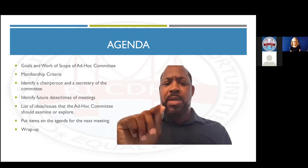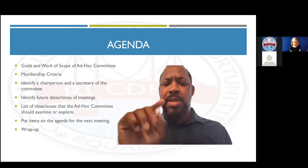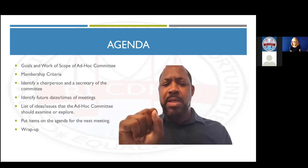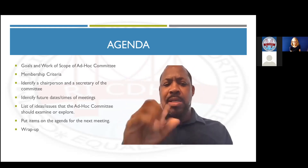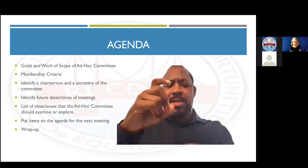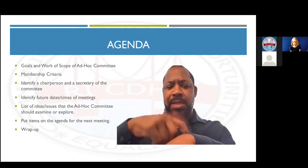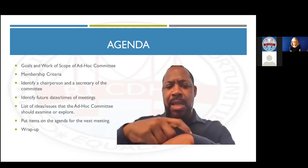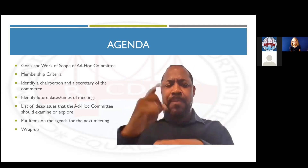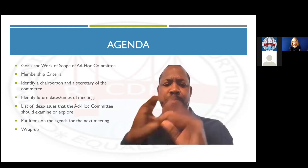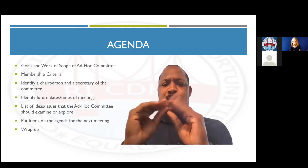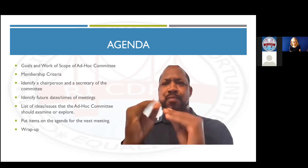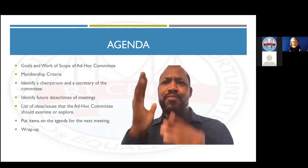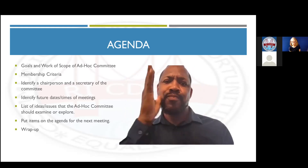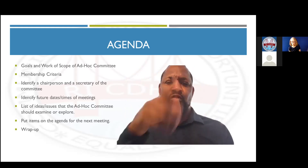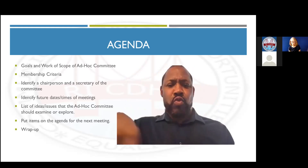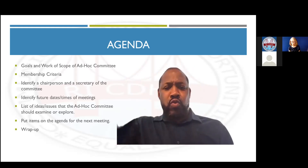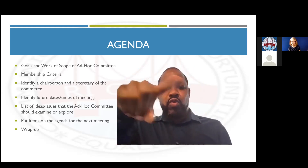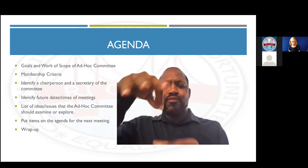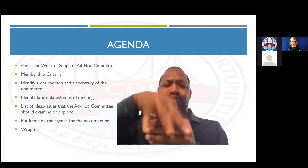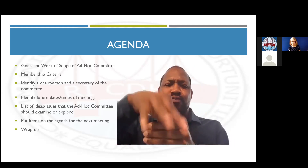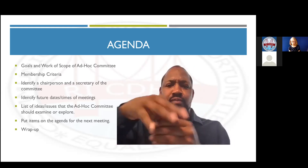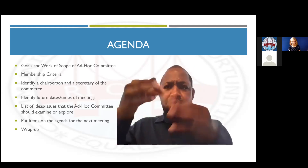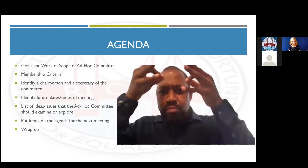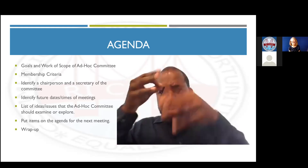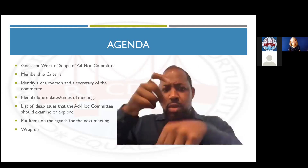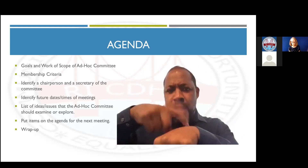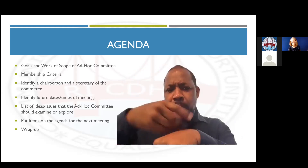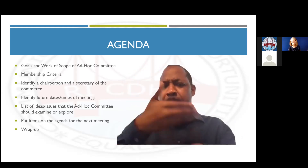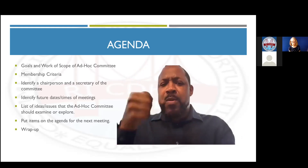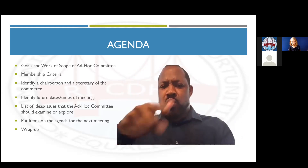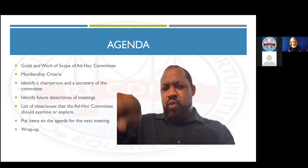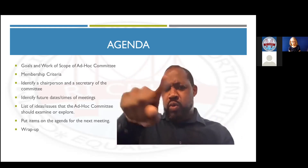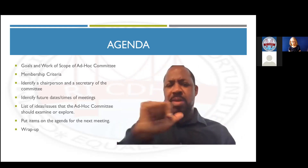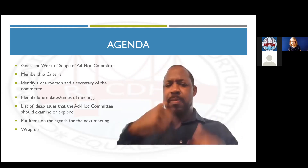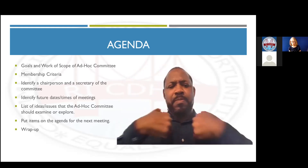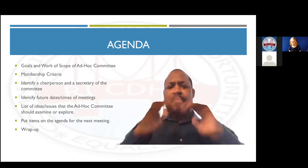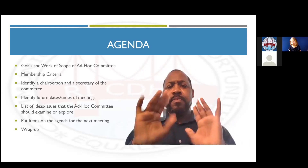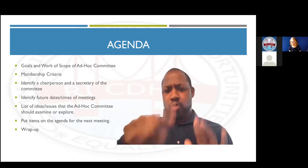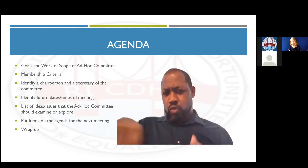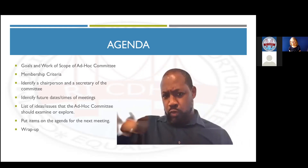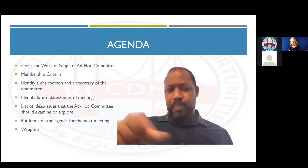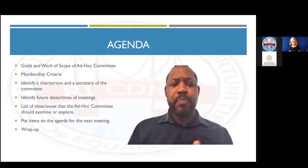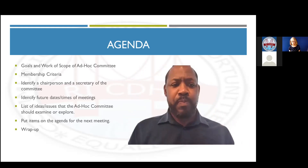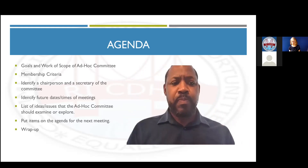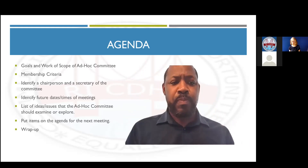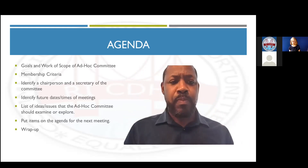We want you to identify future dates and times that you'd like to meet, and you can vote on those amongst yourselves. I